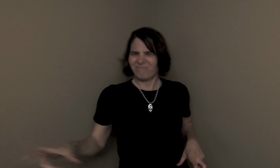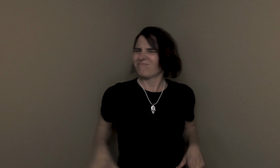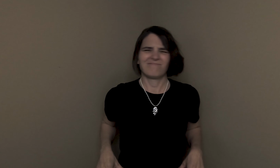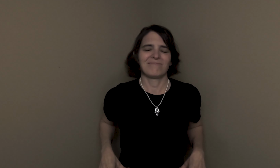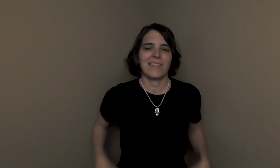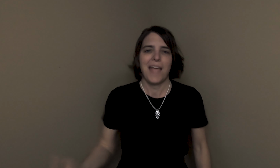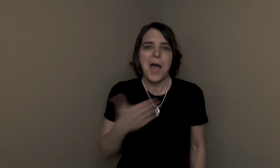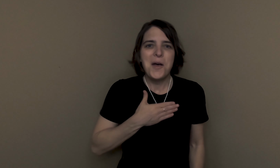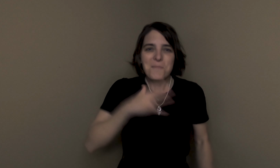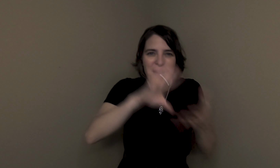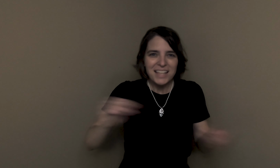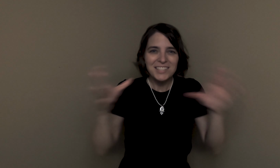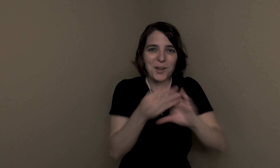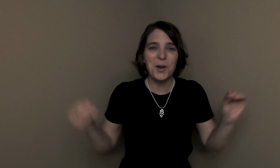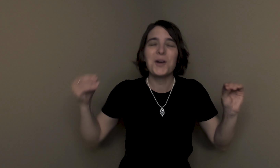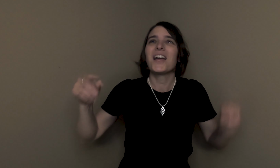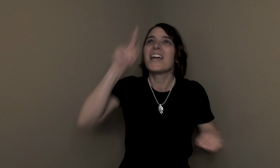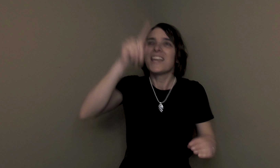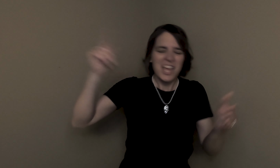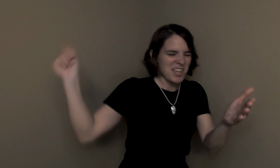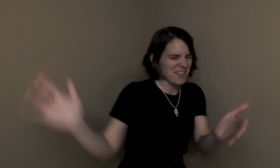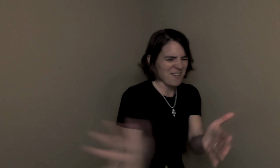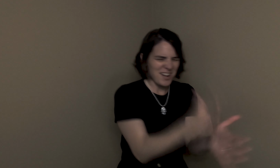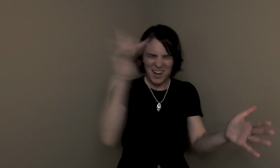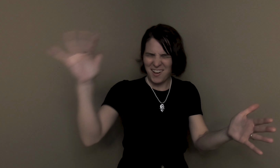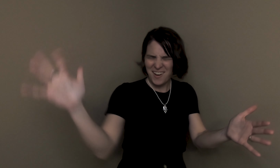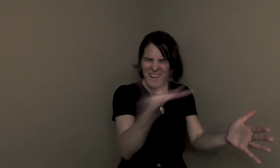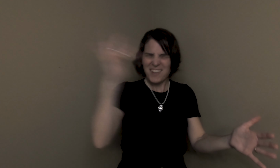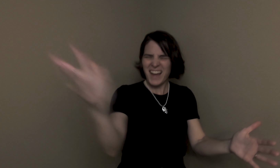for me My story, your glory